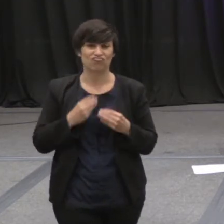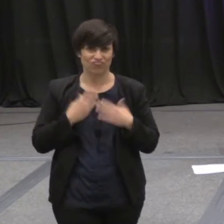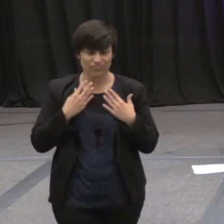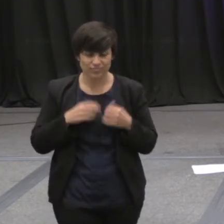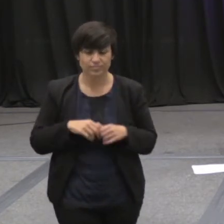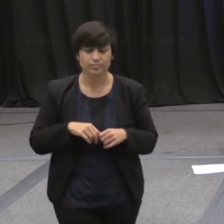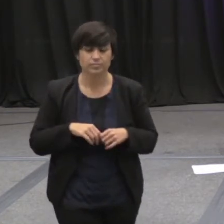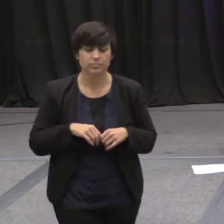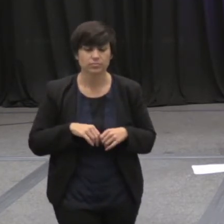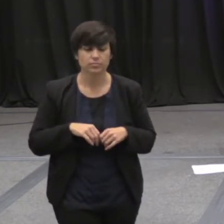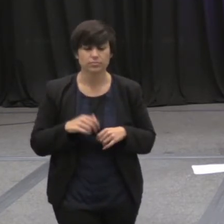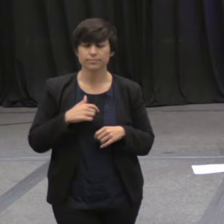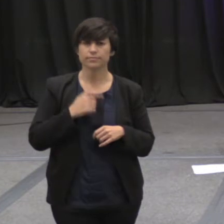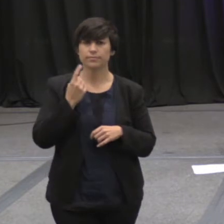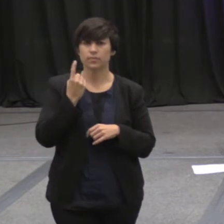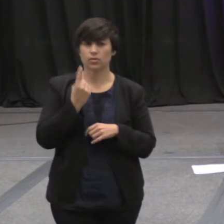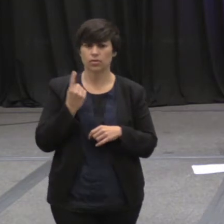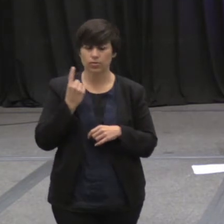And I'm wondering,